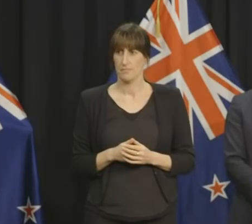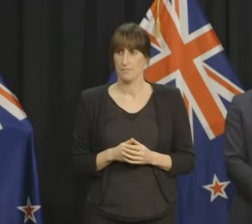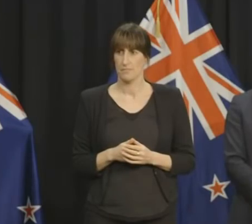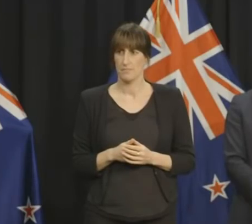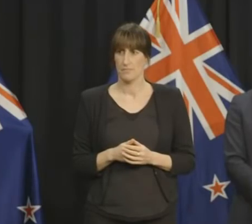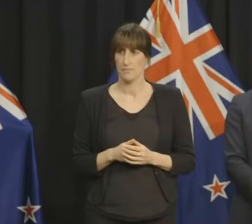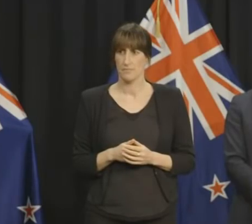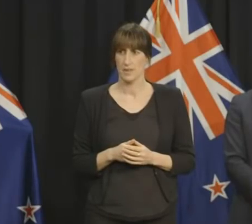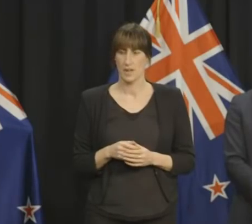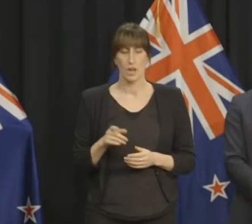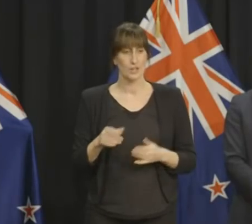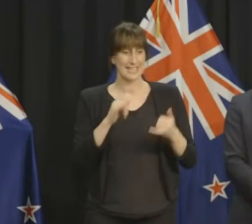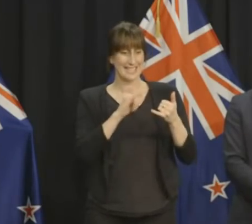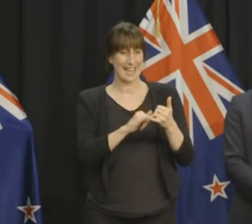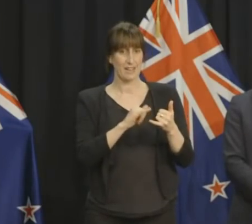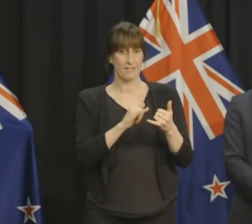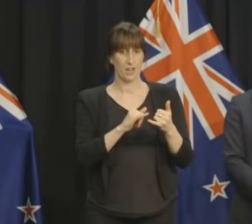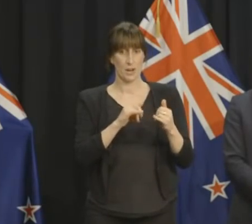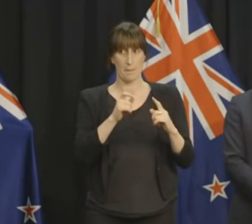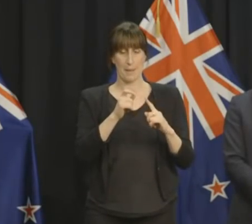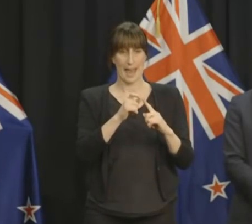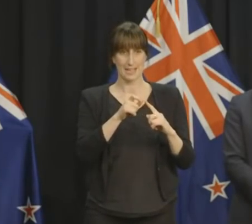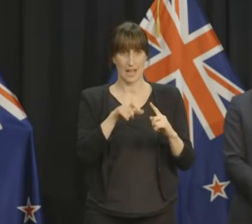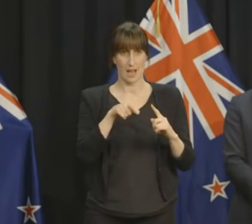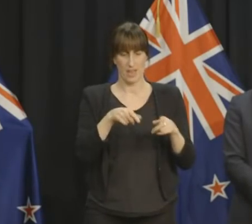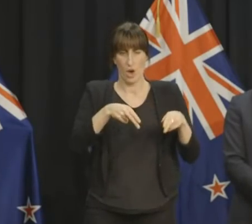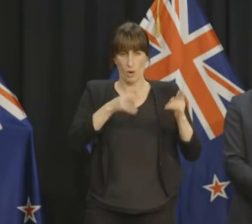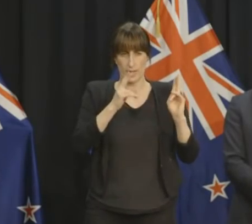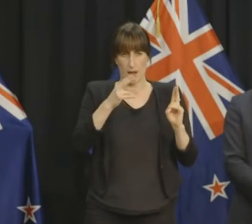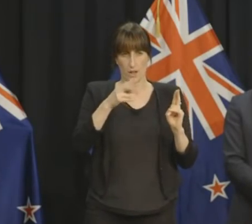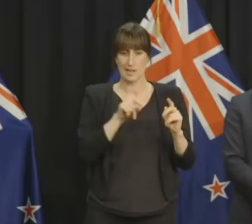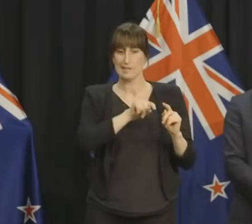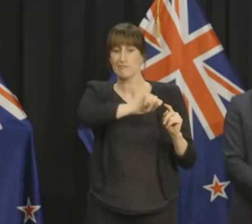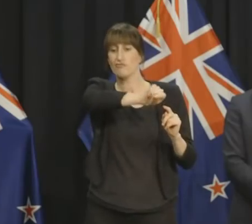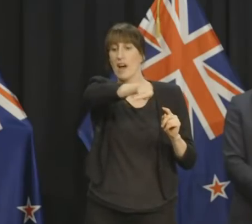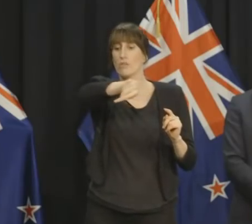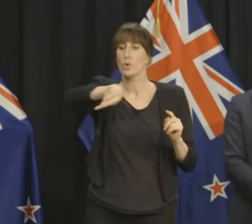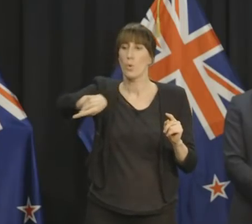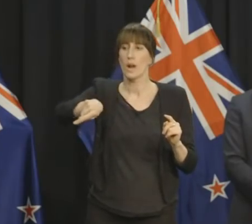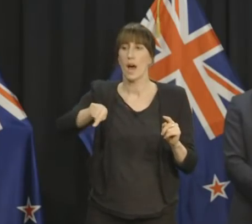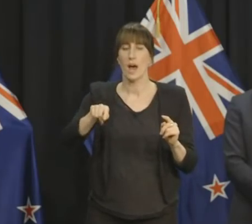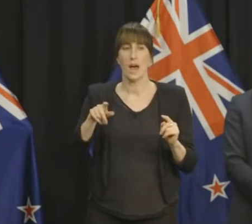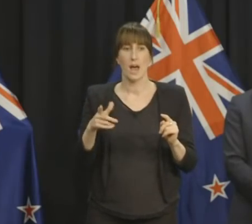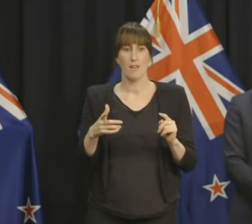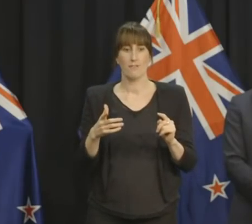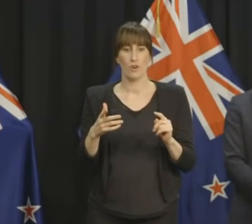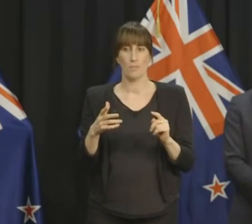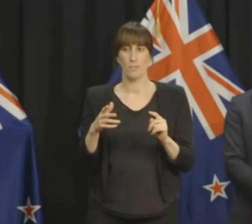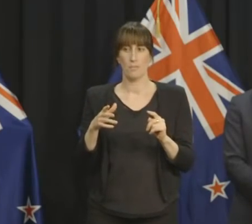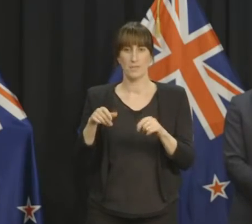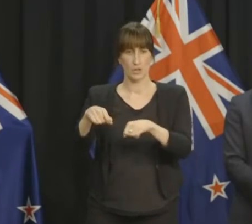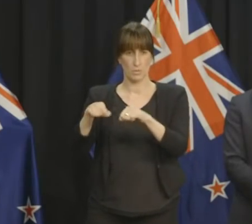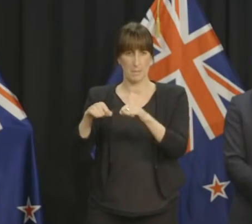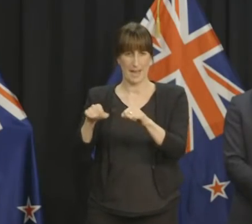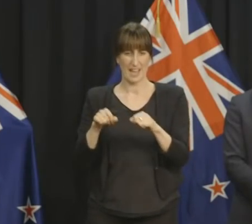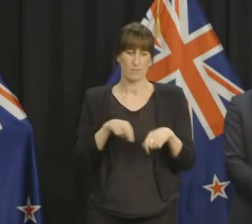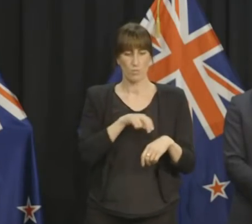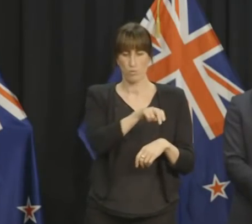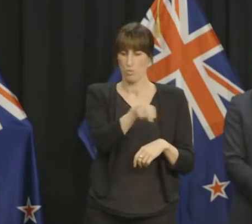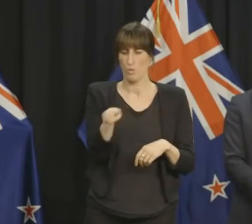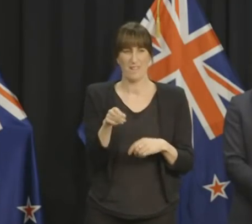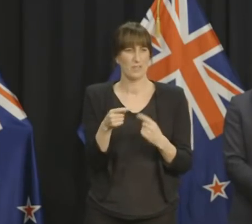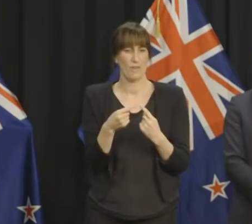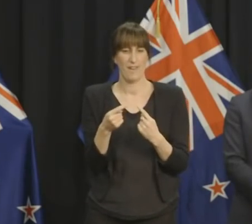on Albert Street, which is just around the corner from the supermarket. So how did he spend, an hour at the supermarket? Did he visit anywhere else?